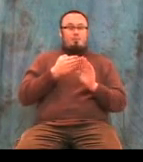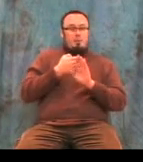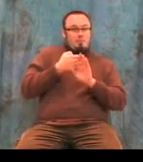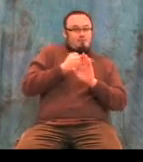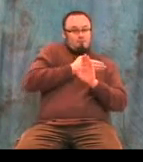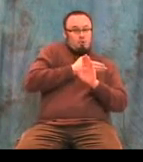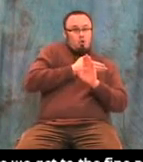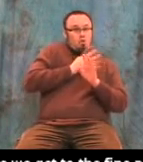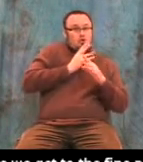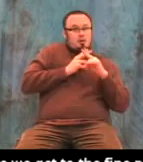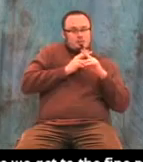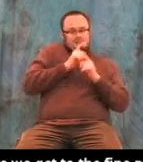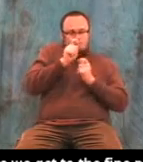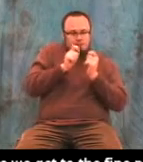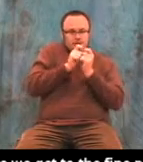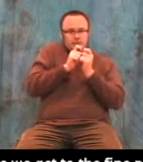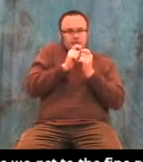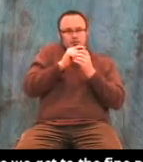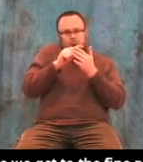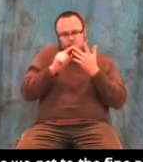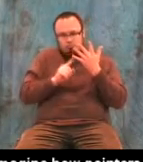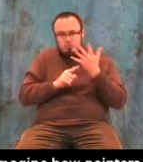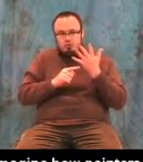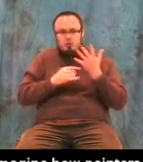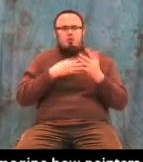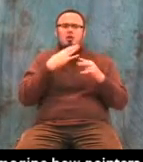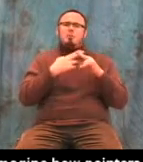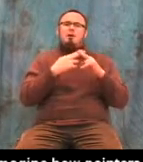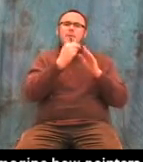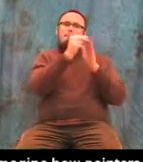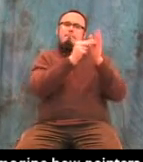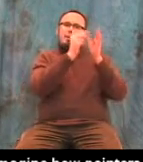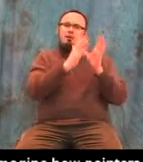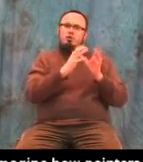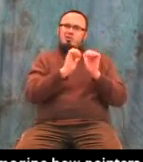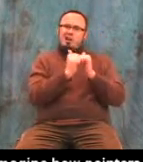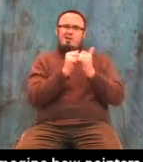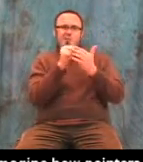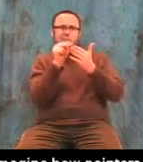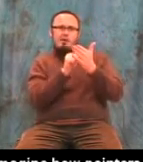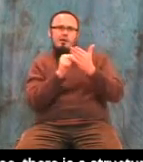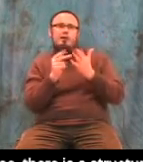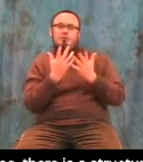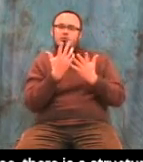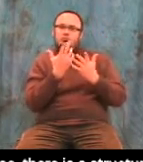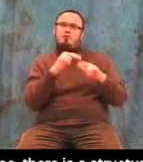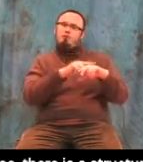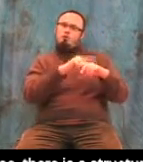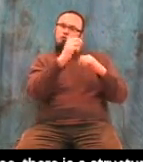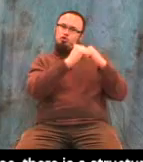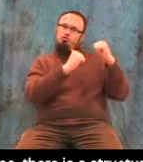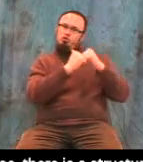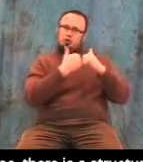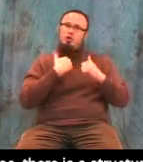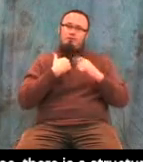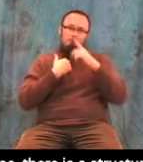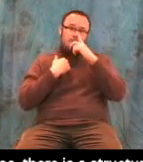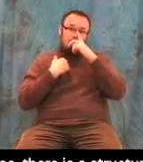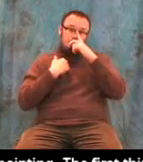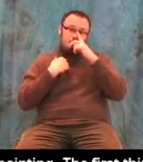Before we get to the fine points, let's examine how painters paint. Of course, there is a structure to the act of painting.